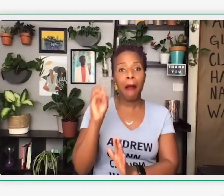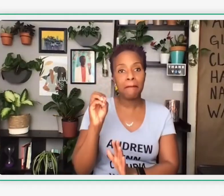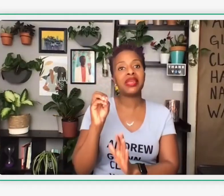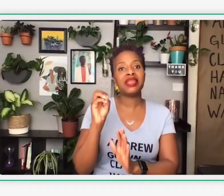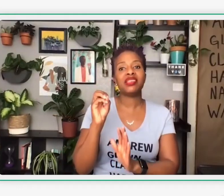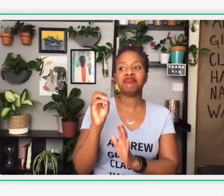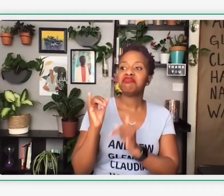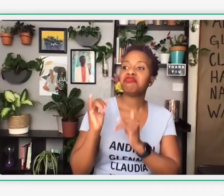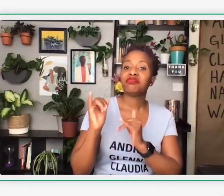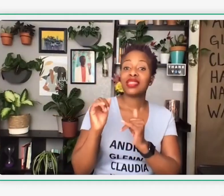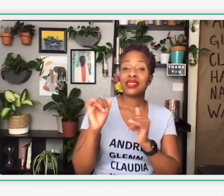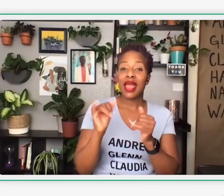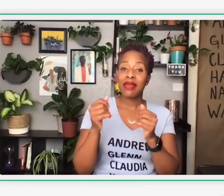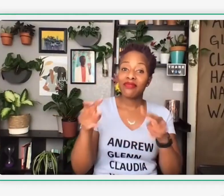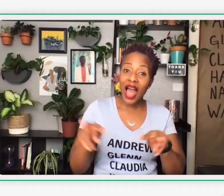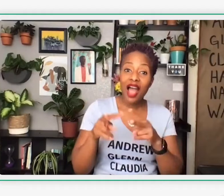stance,